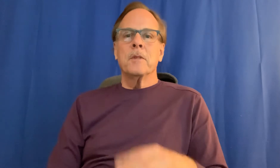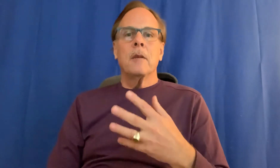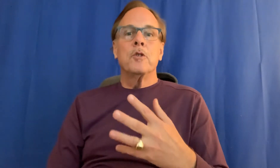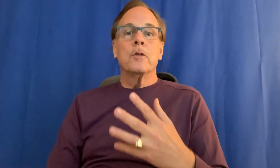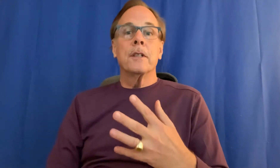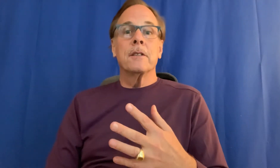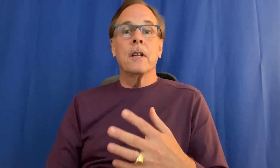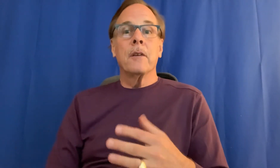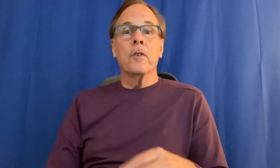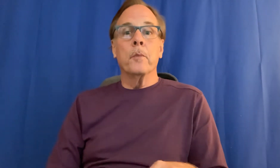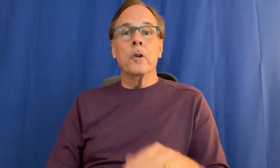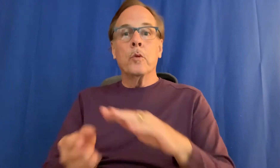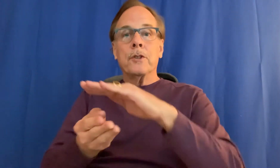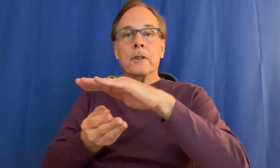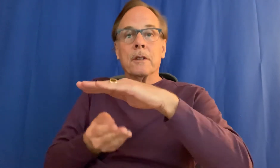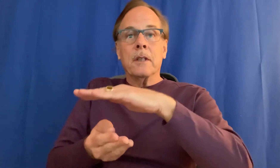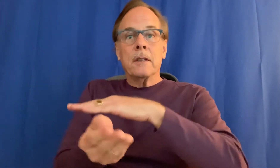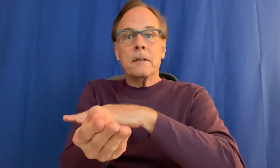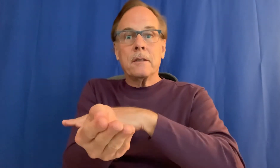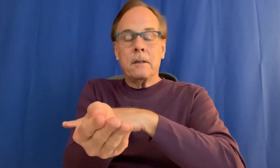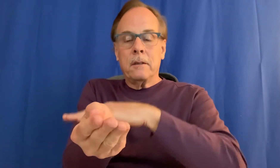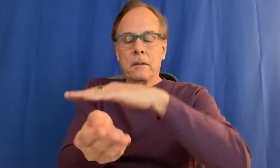Sometimes you'll see a sign for bill, which is this.